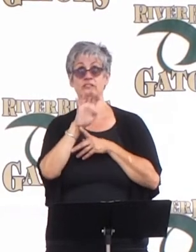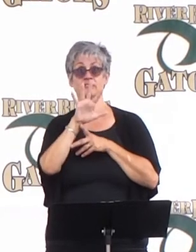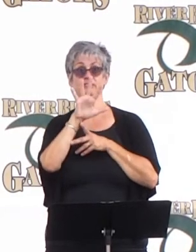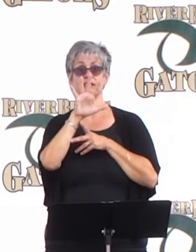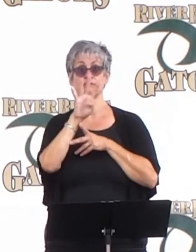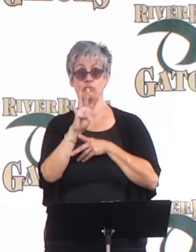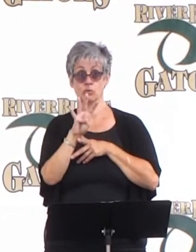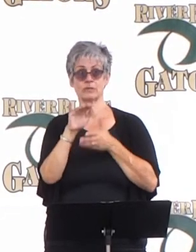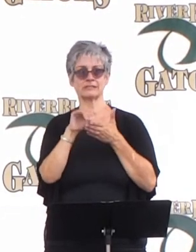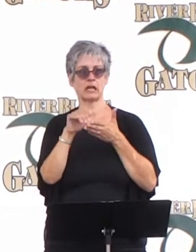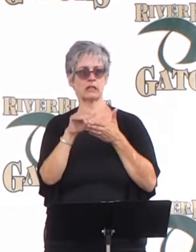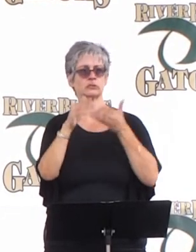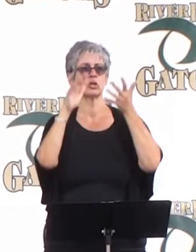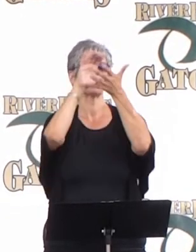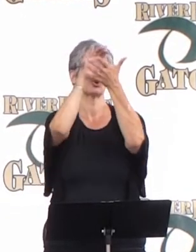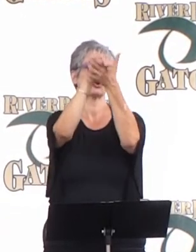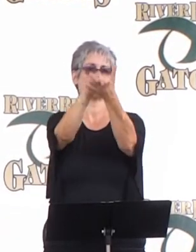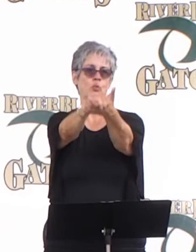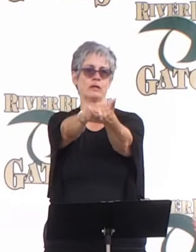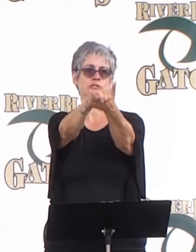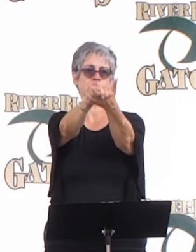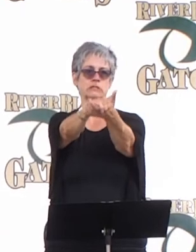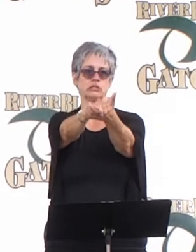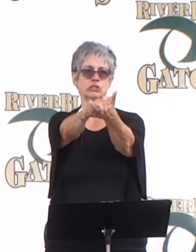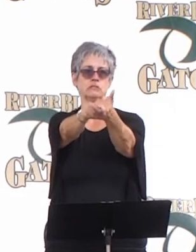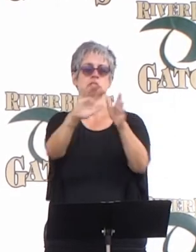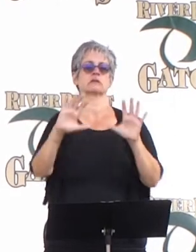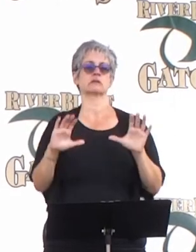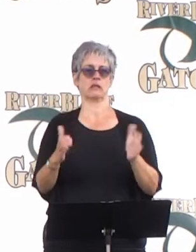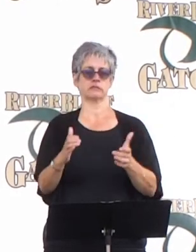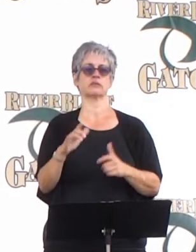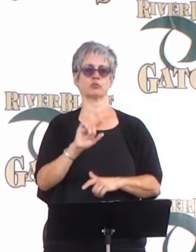$65,535,454. Congratulations, class of 2021. Godspeed.